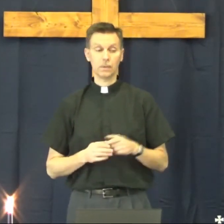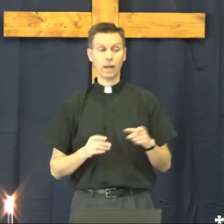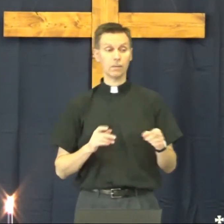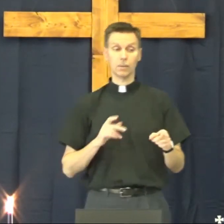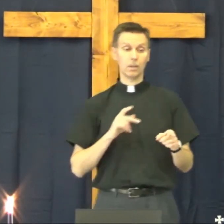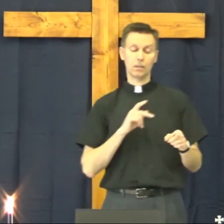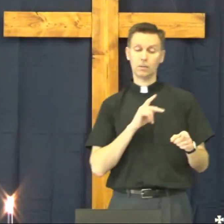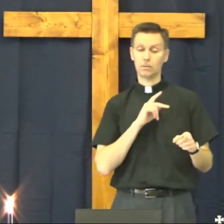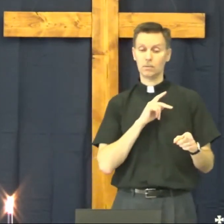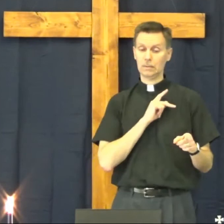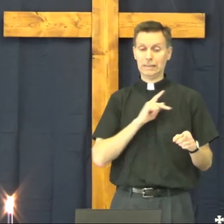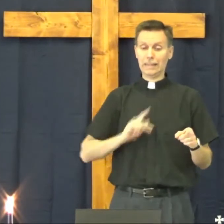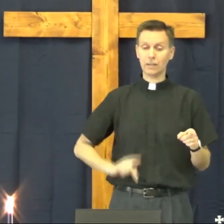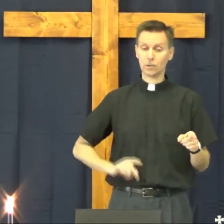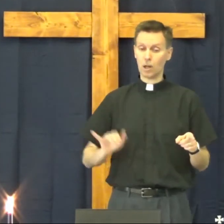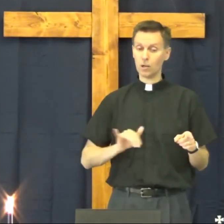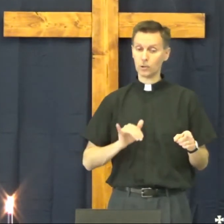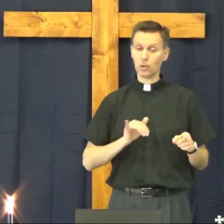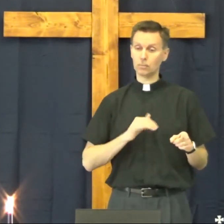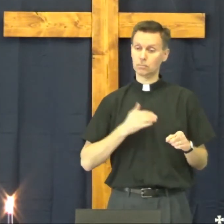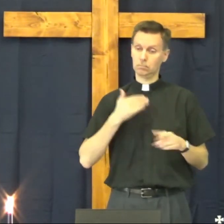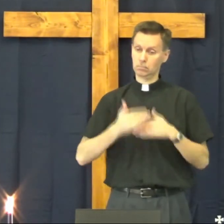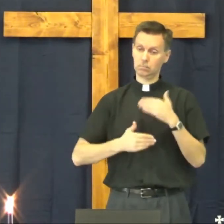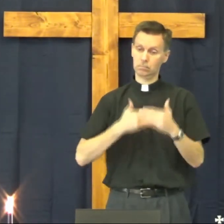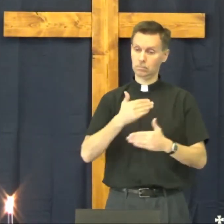Yeah. Kings also.